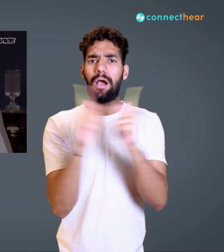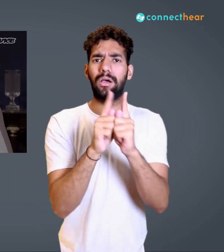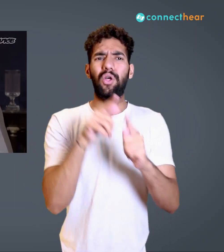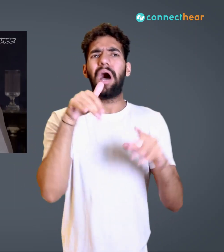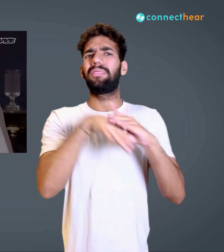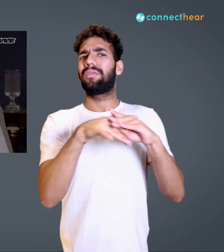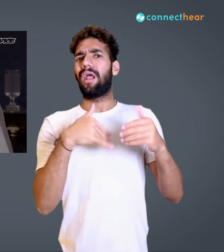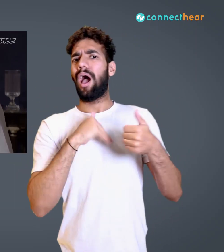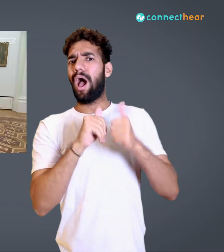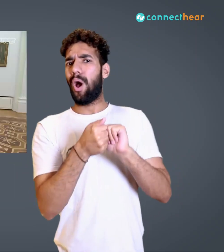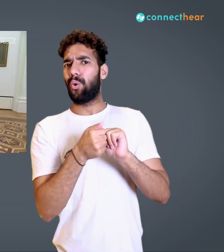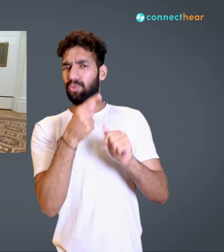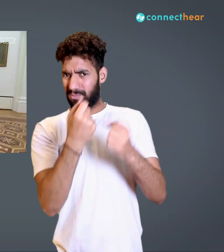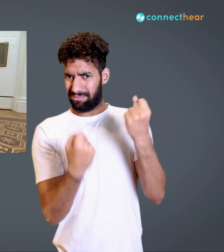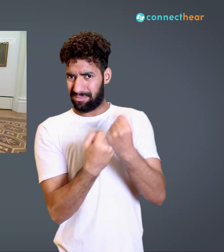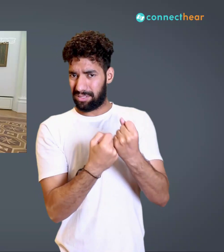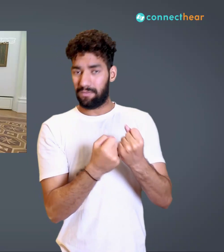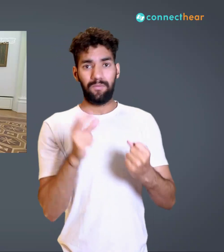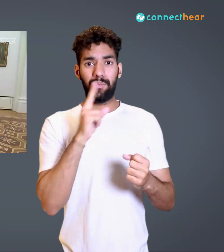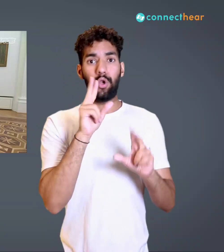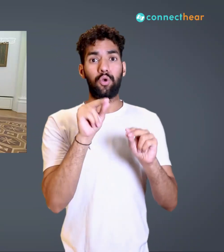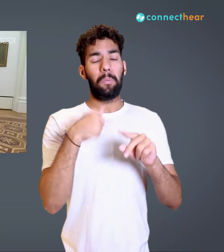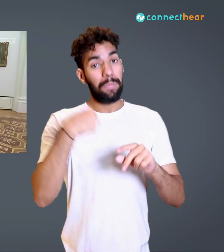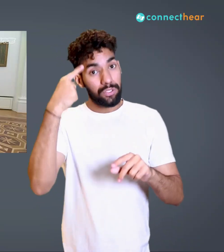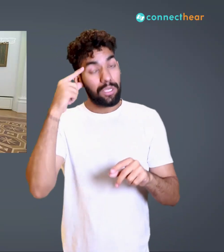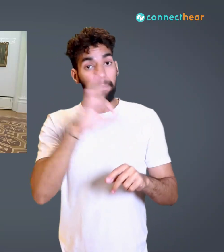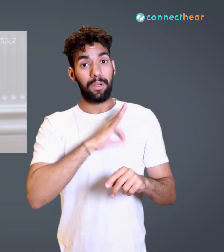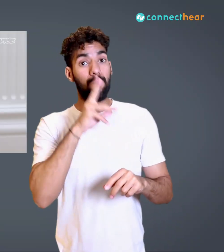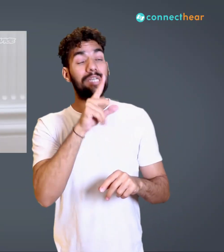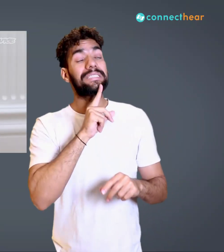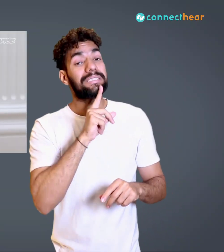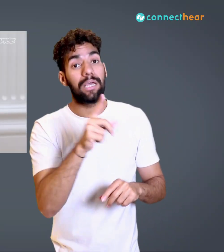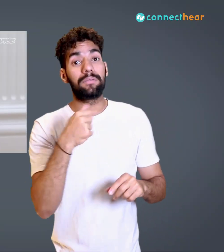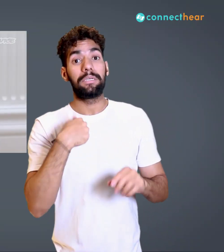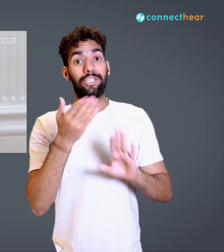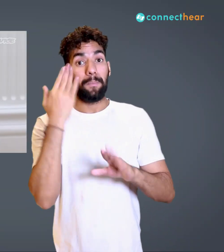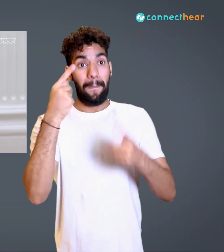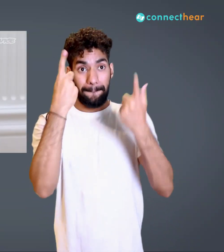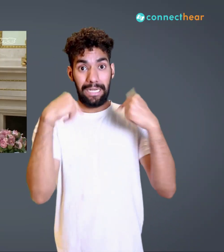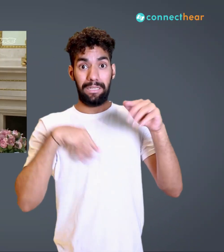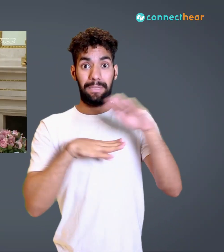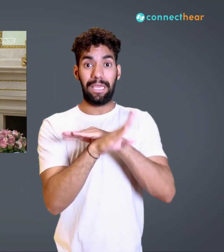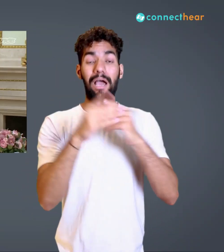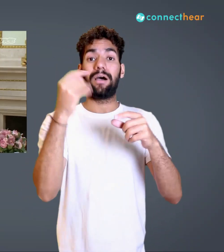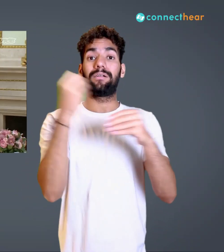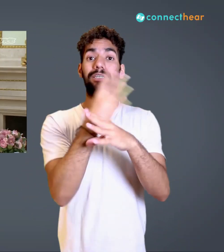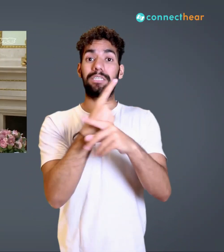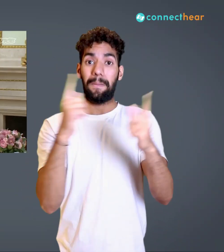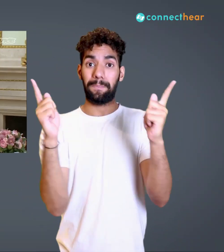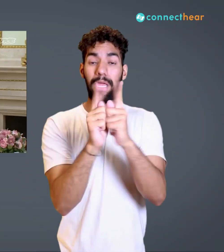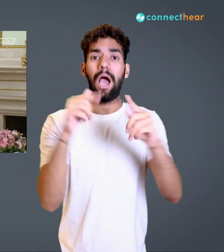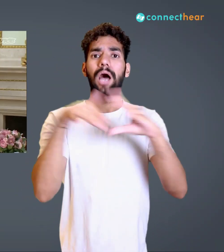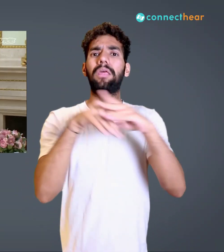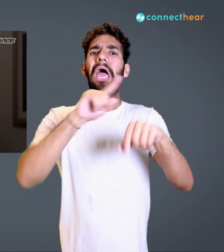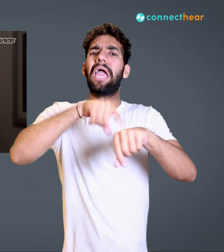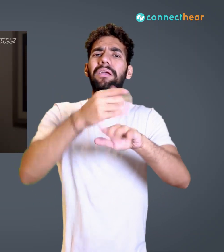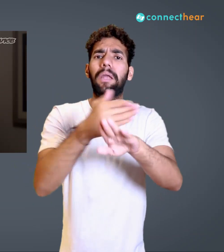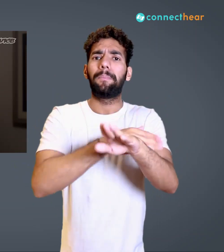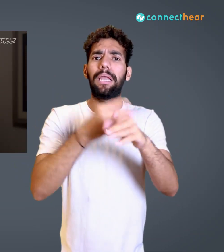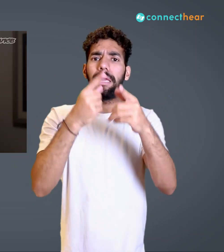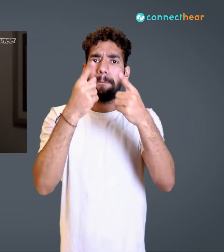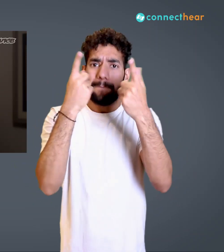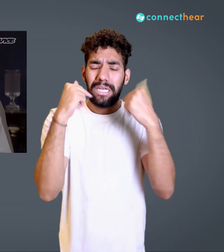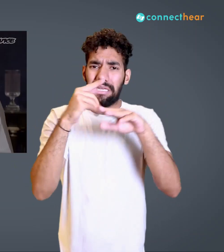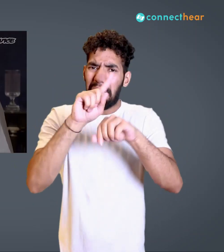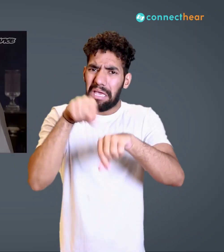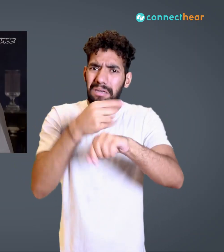had invaded Ukraine. So I first thought he might cancel the meeting. Then I thought it would be a brief meeting. I didn't think I would be sitting there for 3 hours. Did you